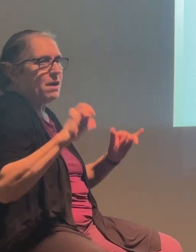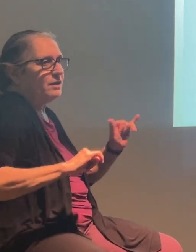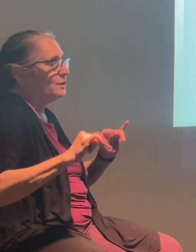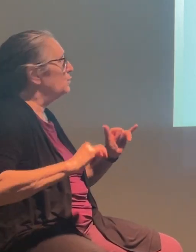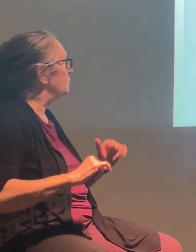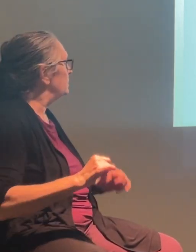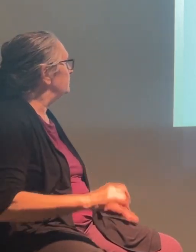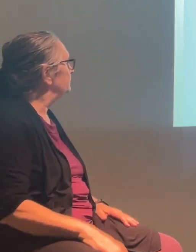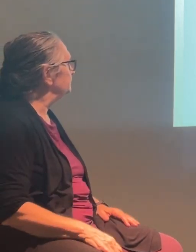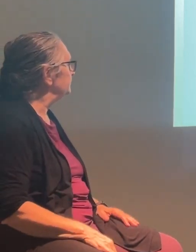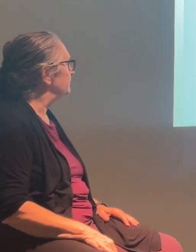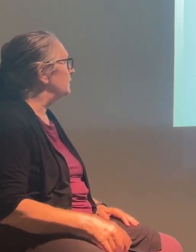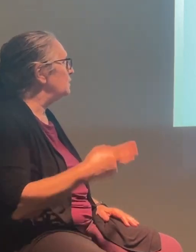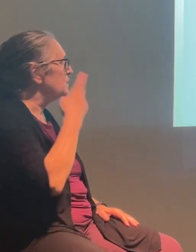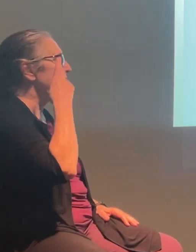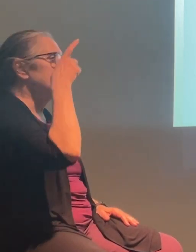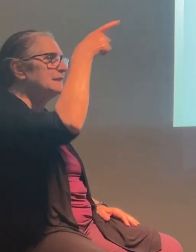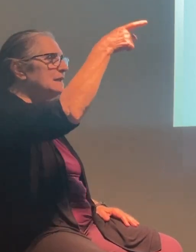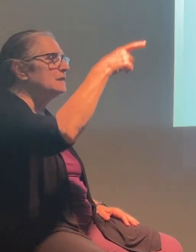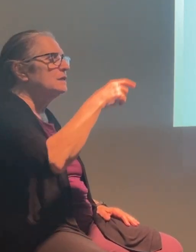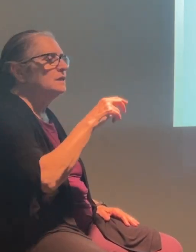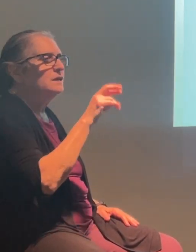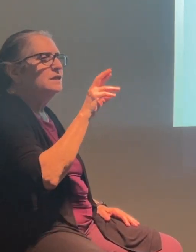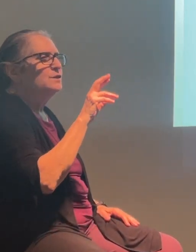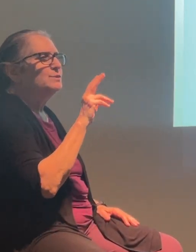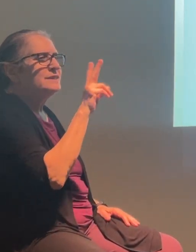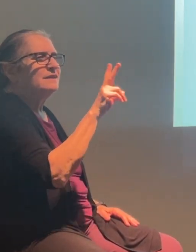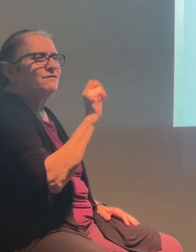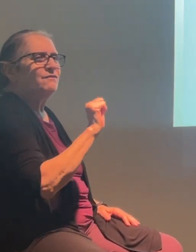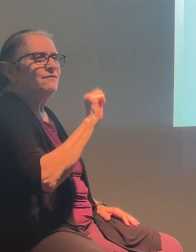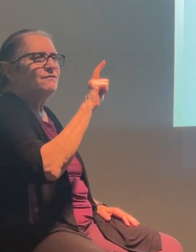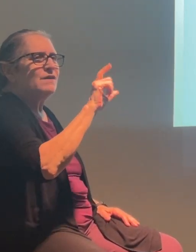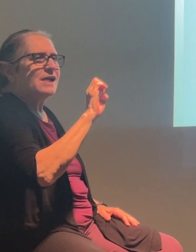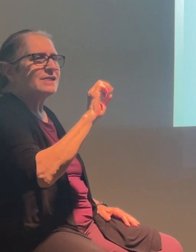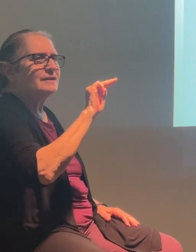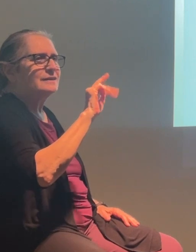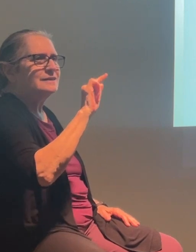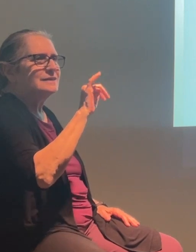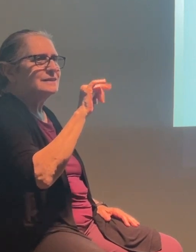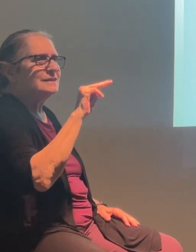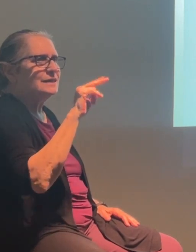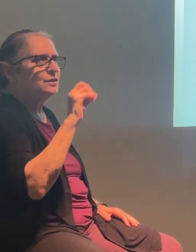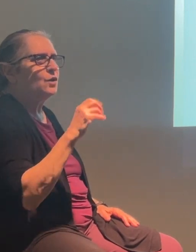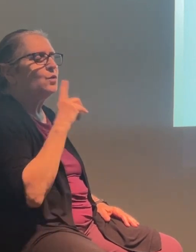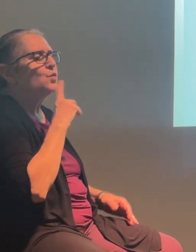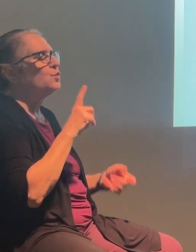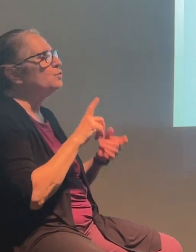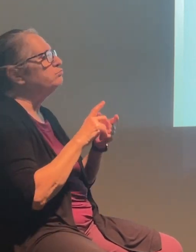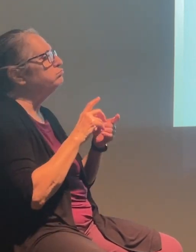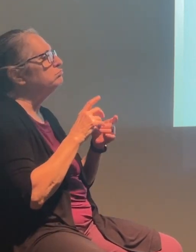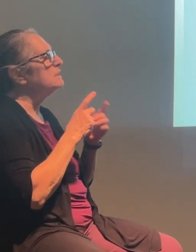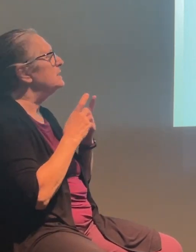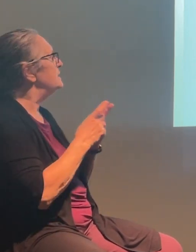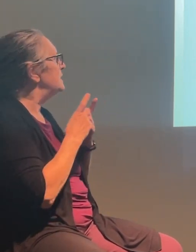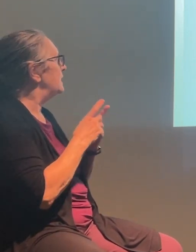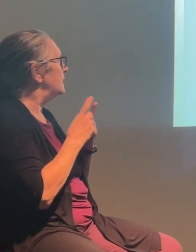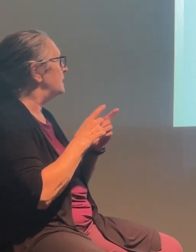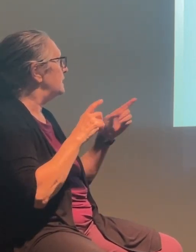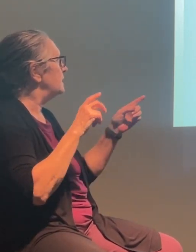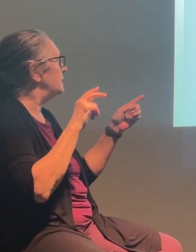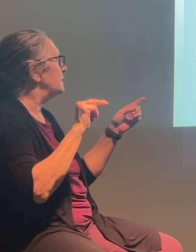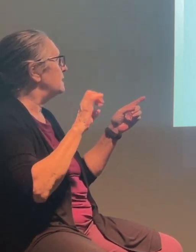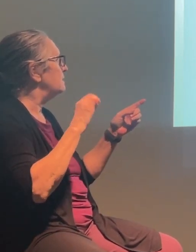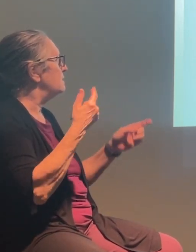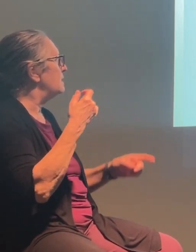So you will see in the gallery Rudolph Valentino, who dated Paula Negri right before his death. So